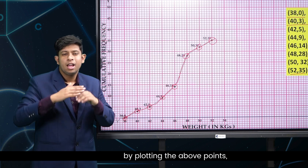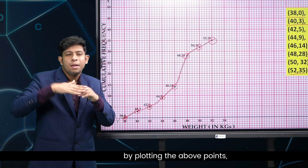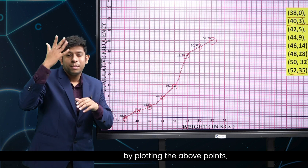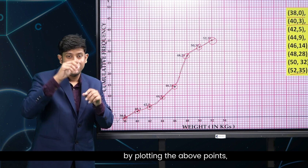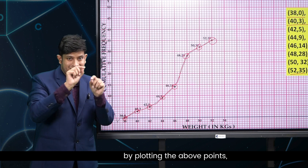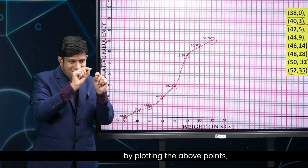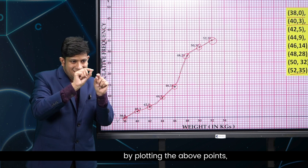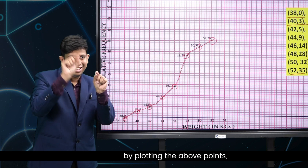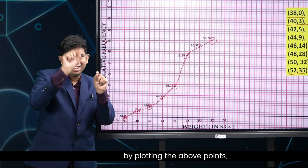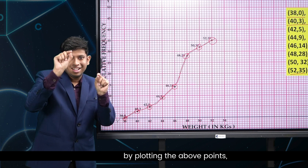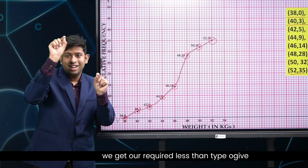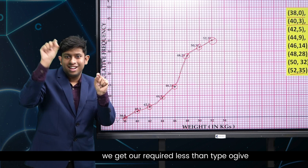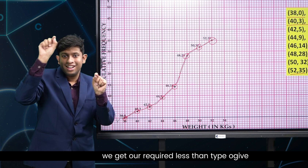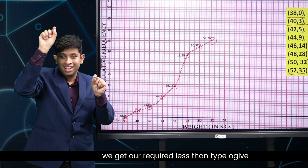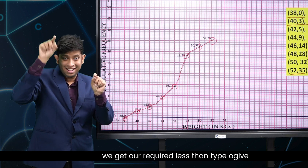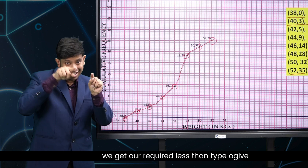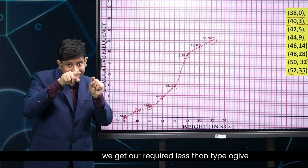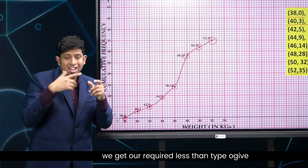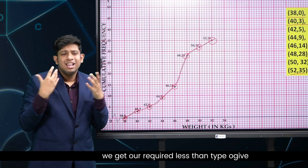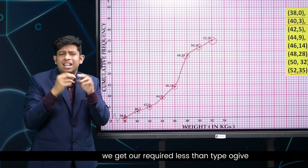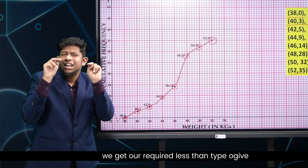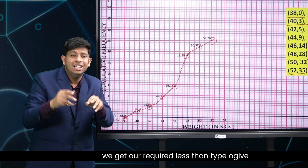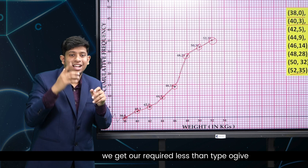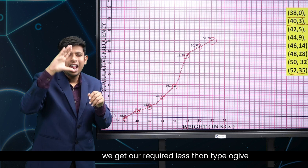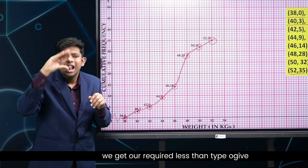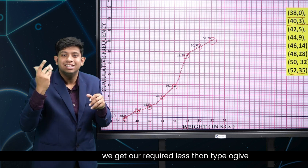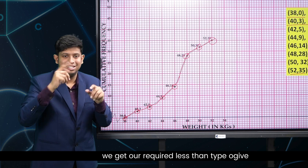By plotting the above points, we get our required less than type ogive.